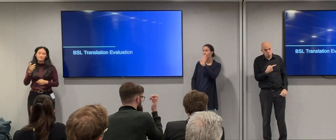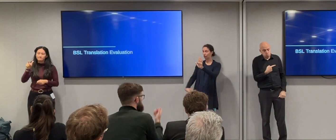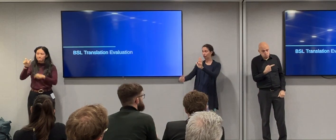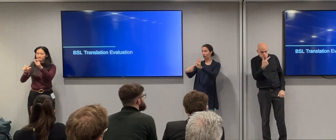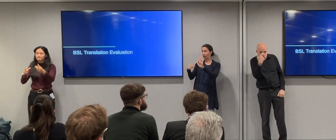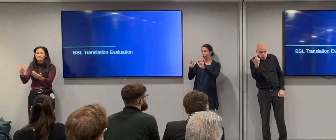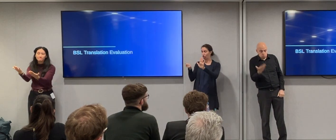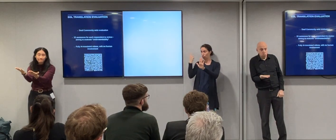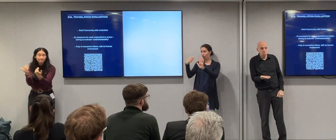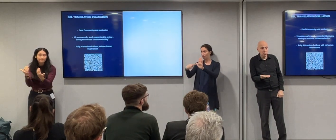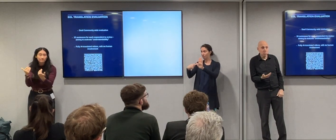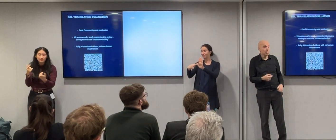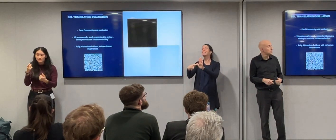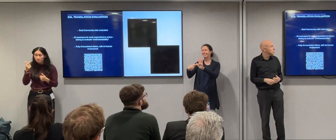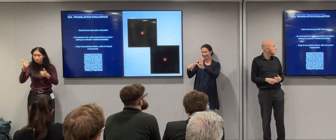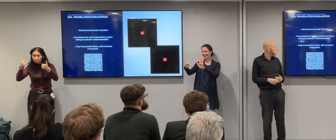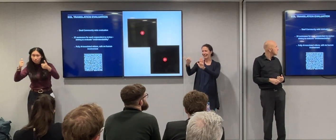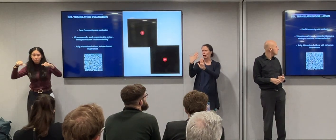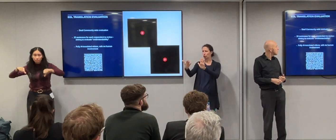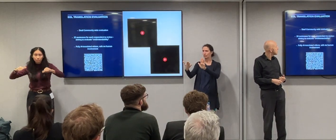they understandable?